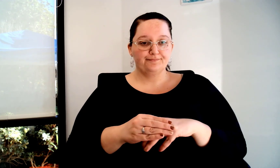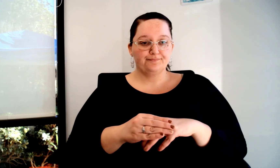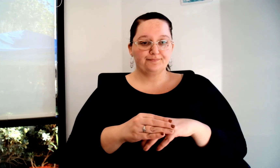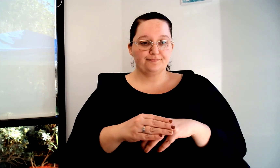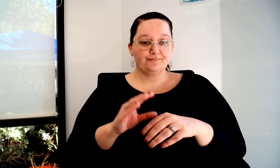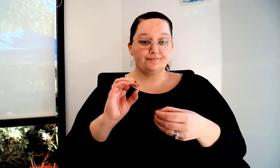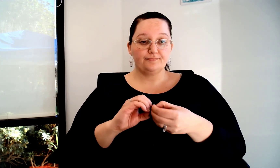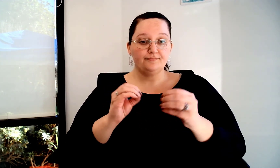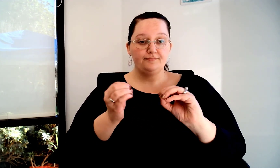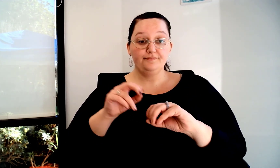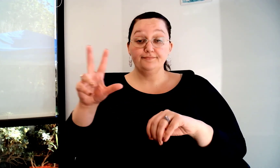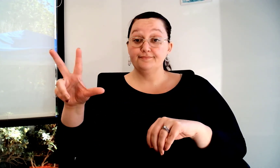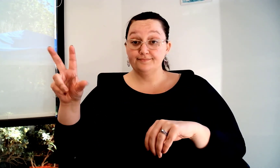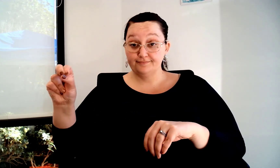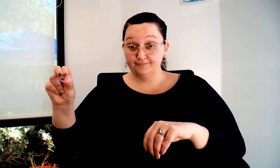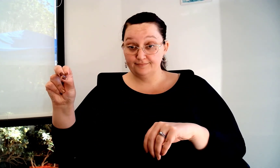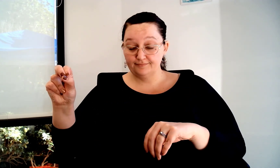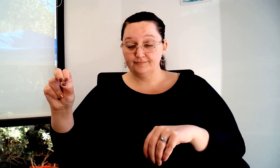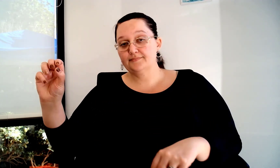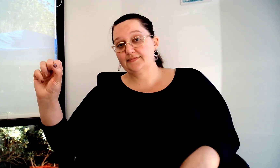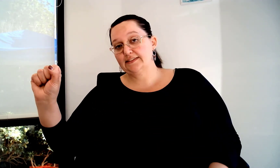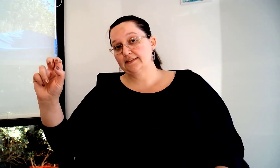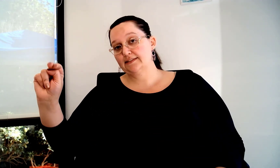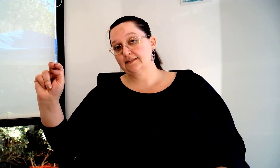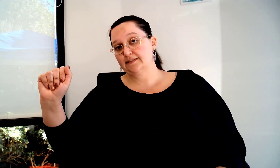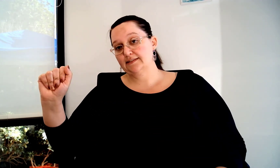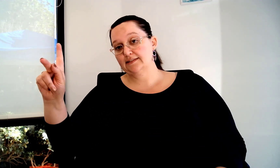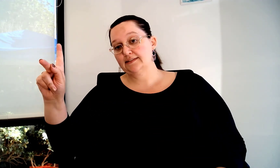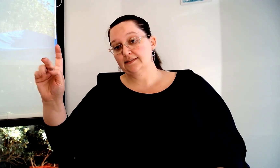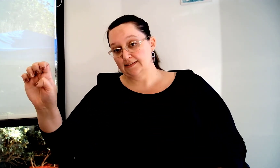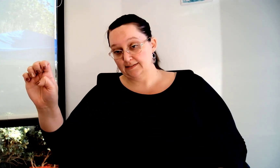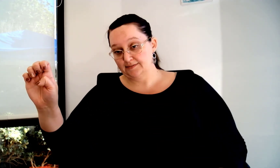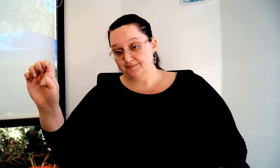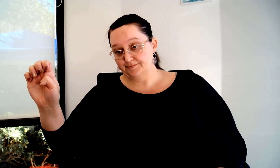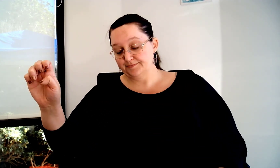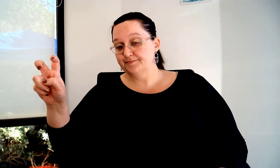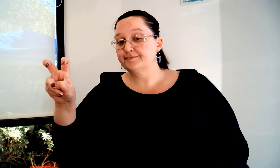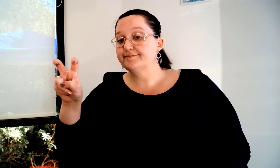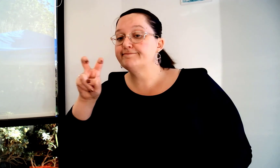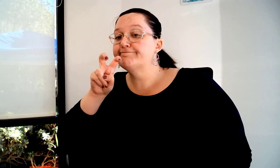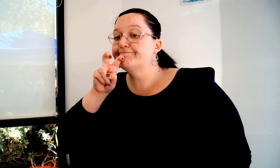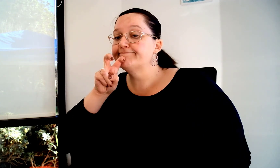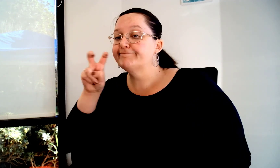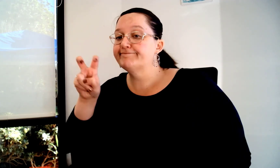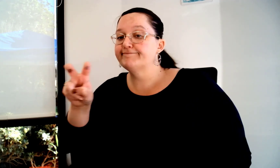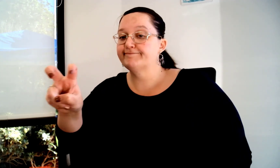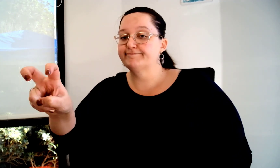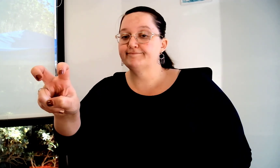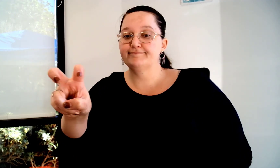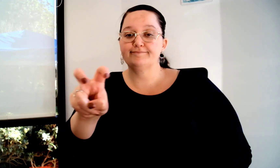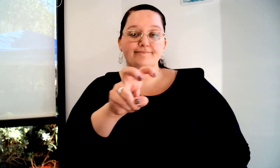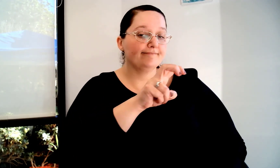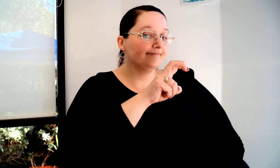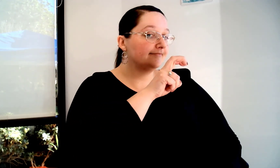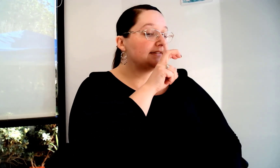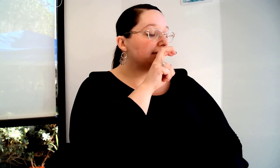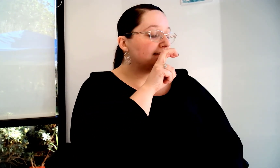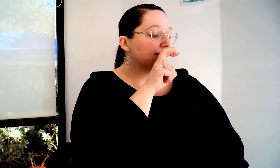thigh. Number 30, snake. Bent V from chin, slither